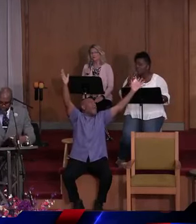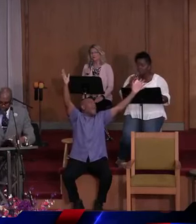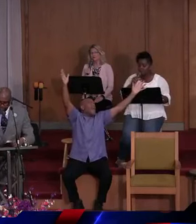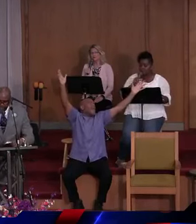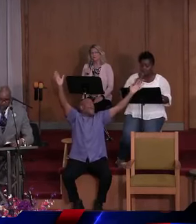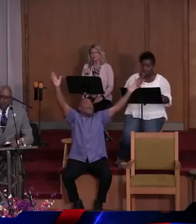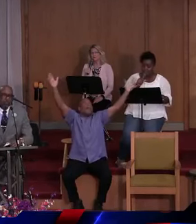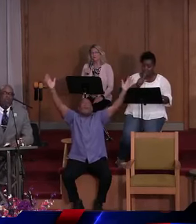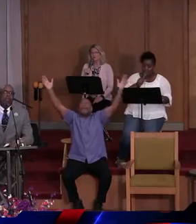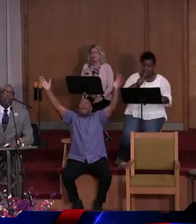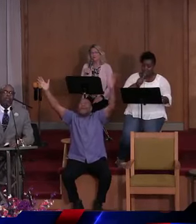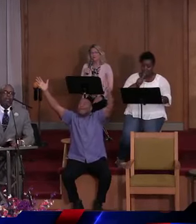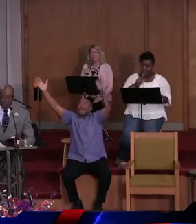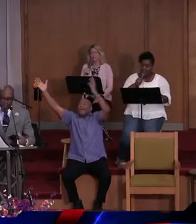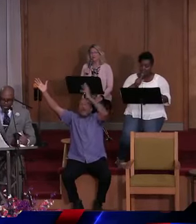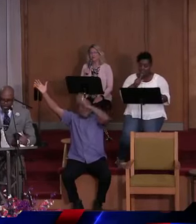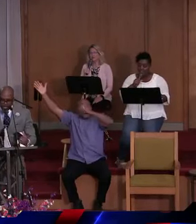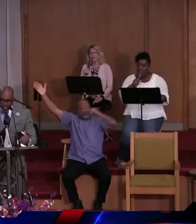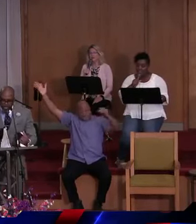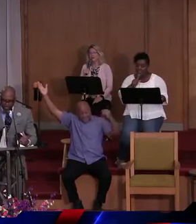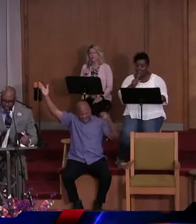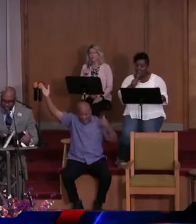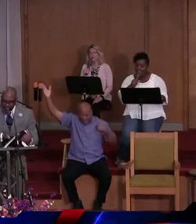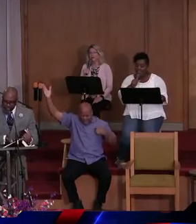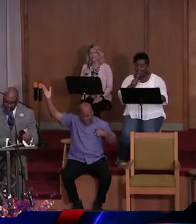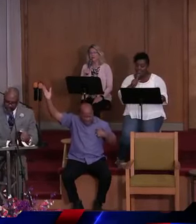And I, last time. And